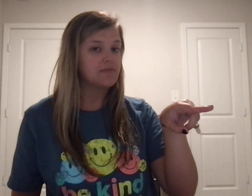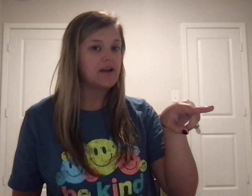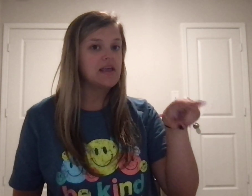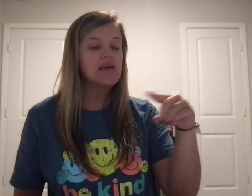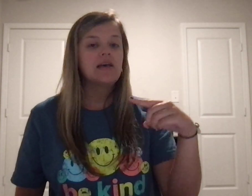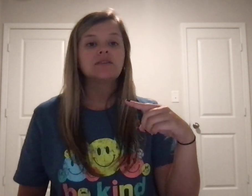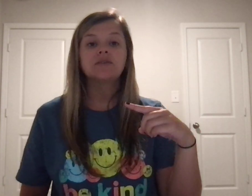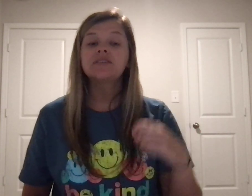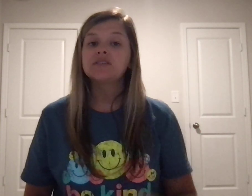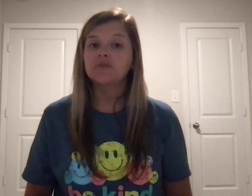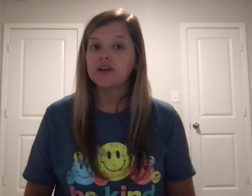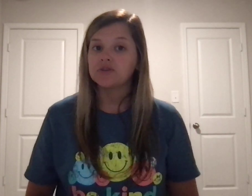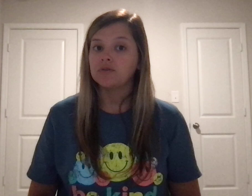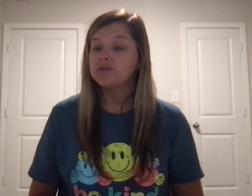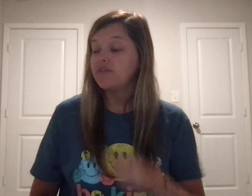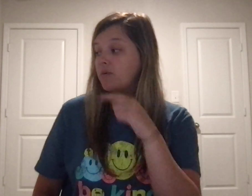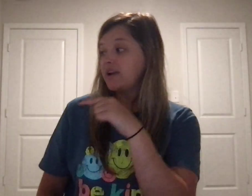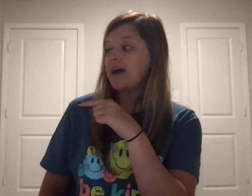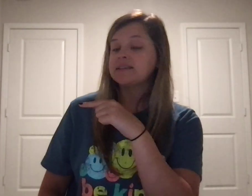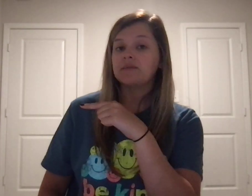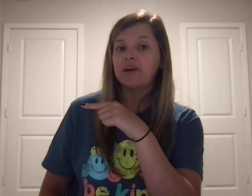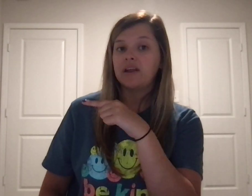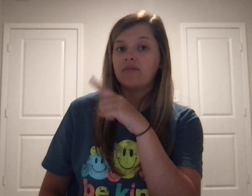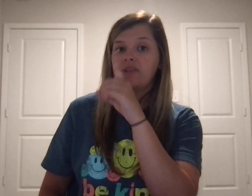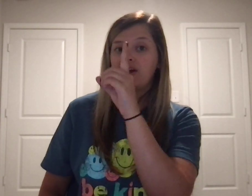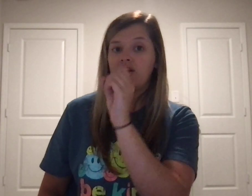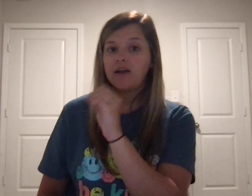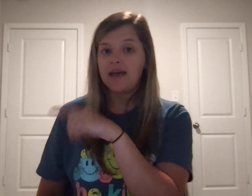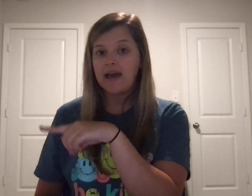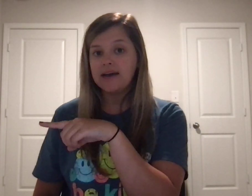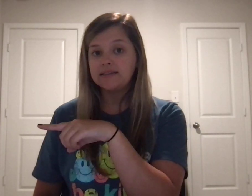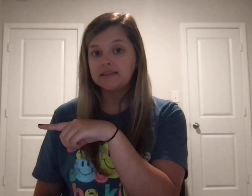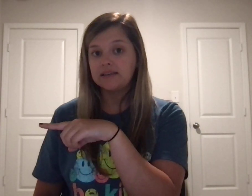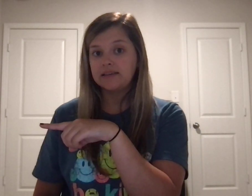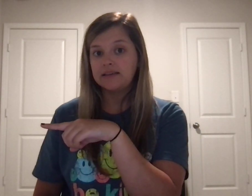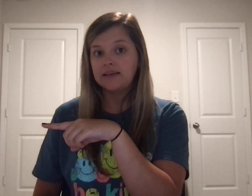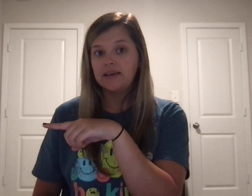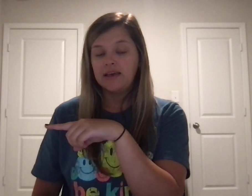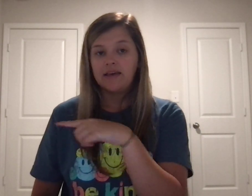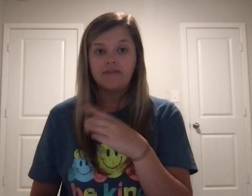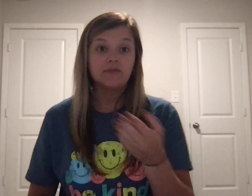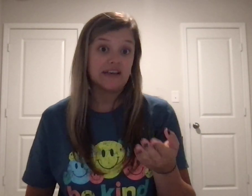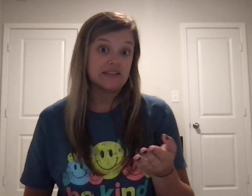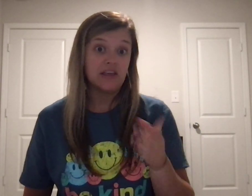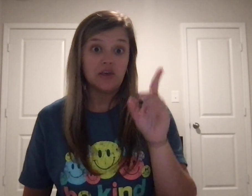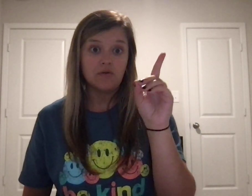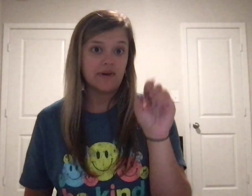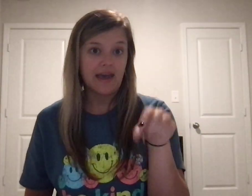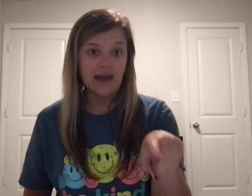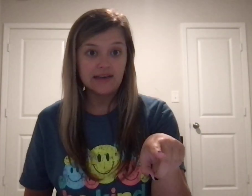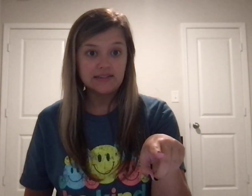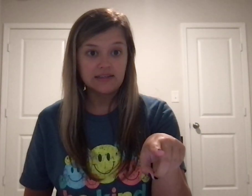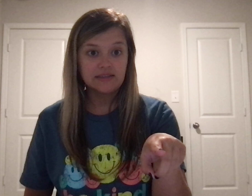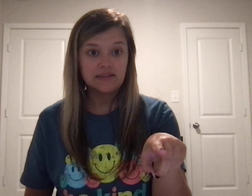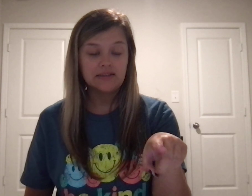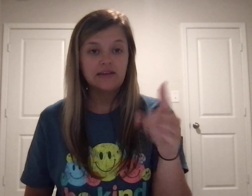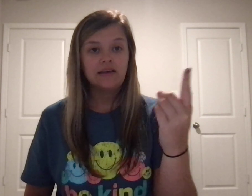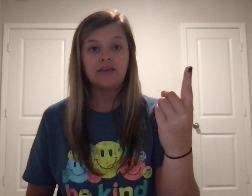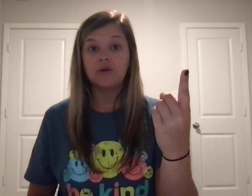somebody. So this is directional. So if I wanted to ask somebody over there, ask. If I was asking you, ask. You're